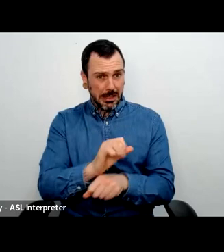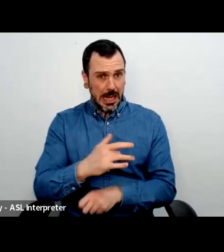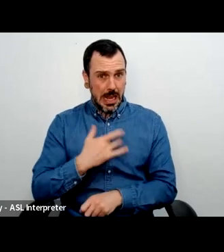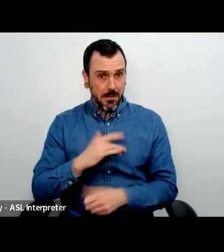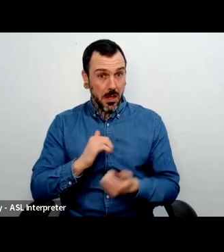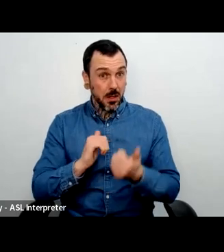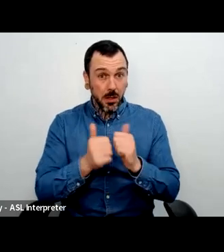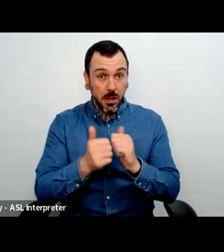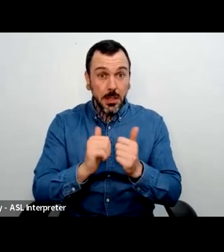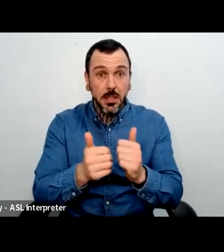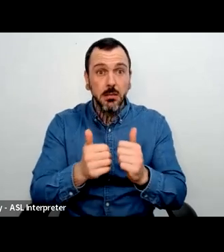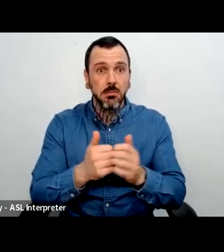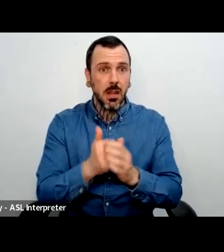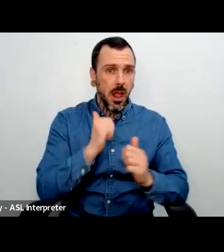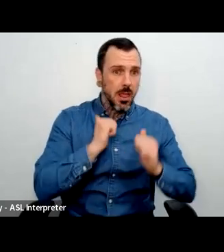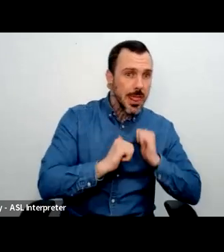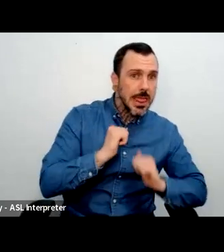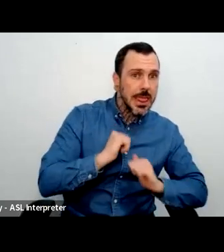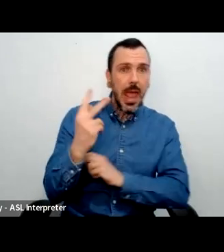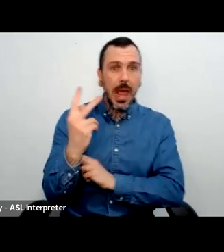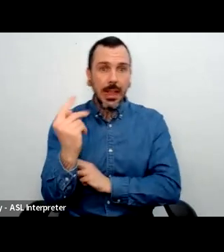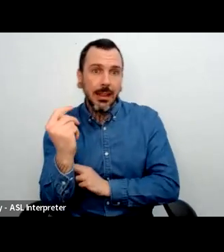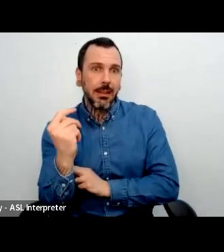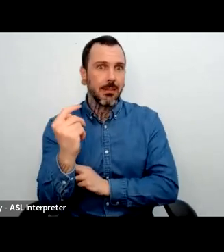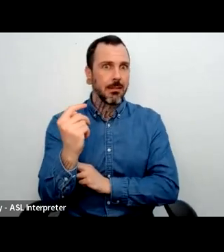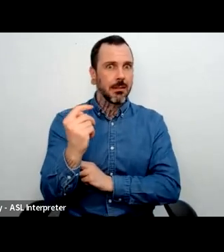this shift in television?